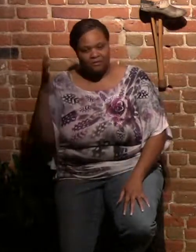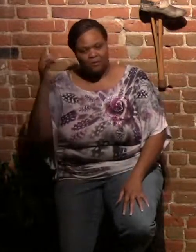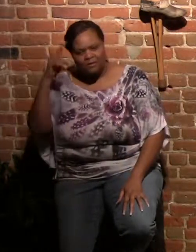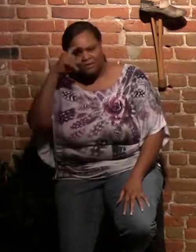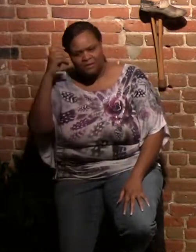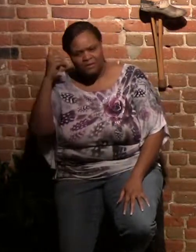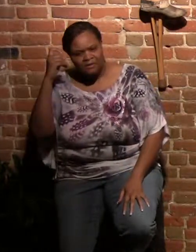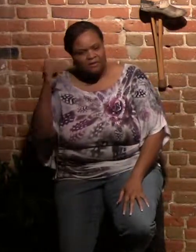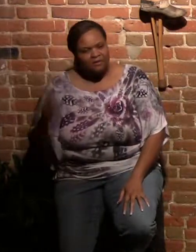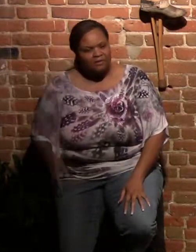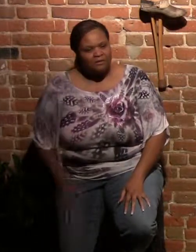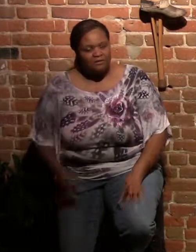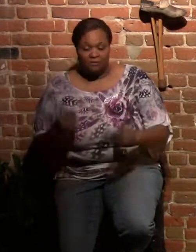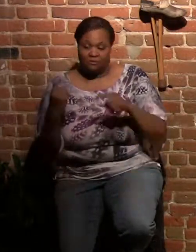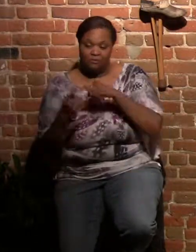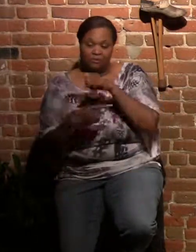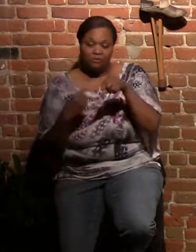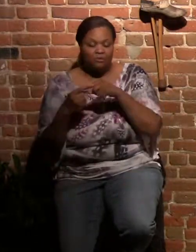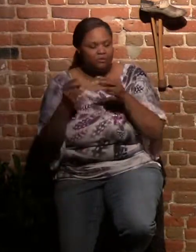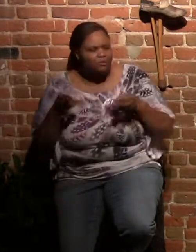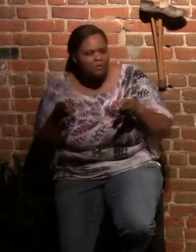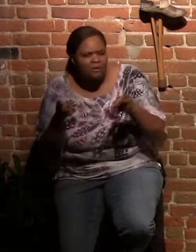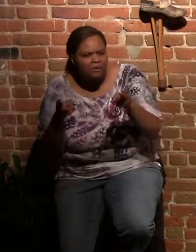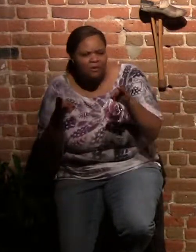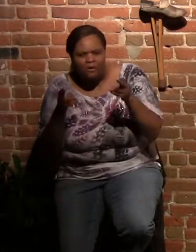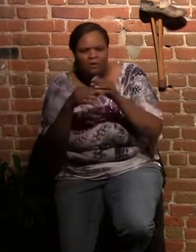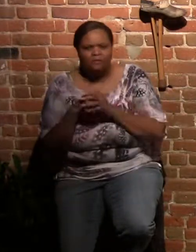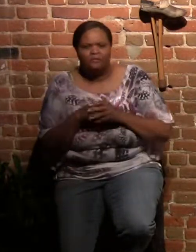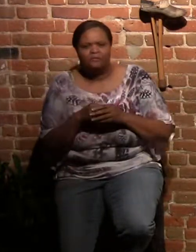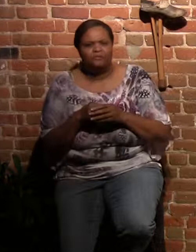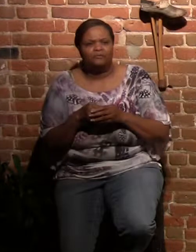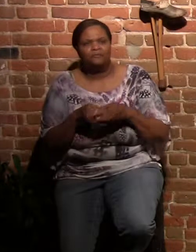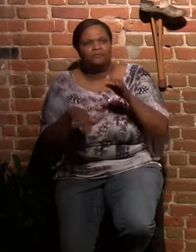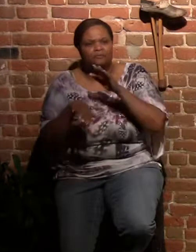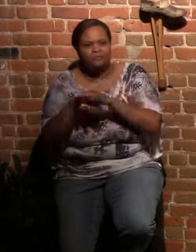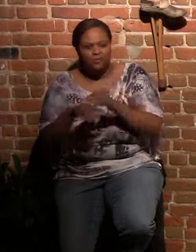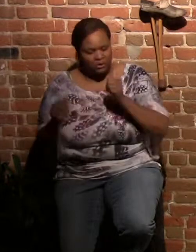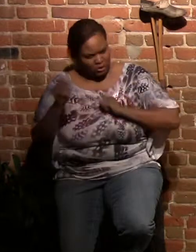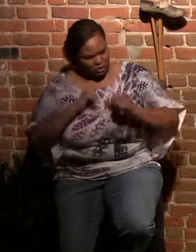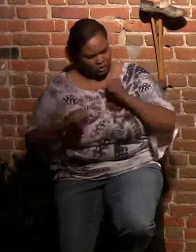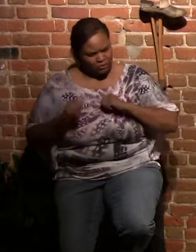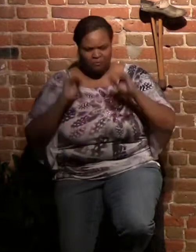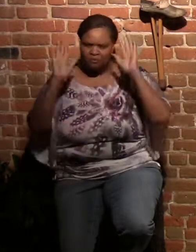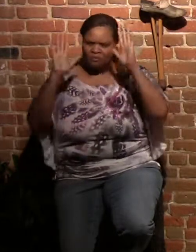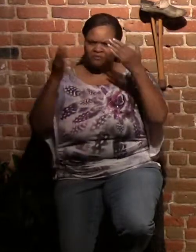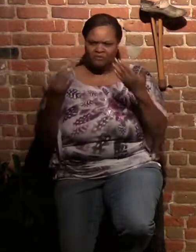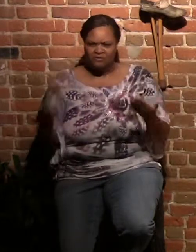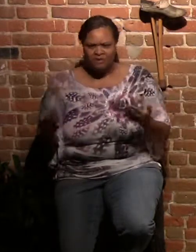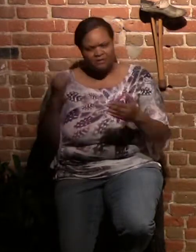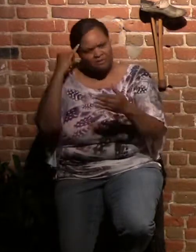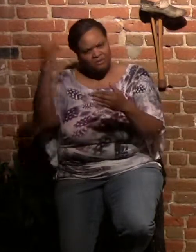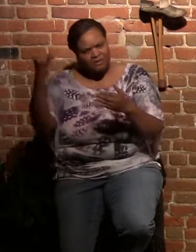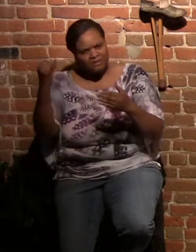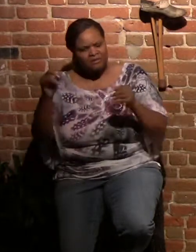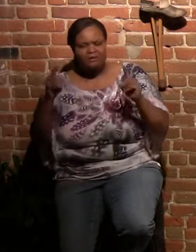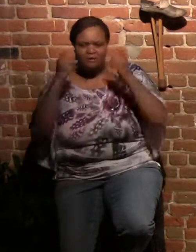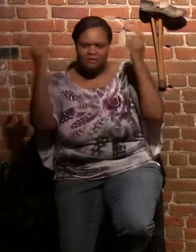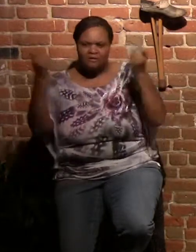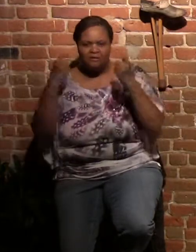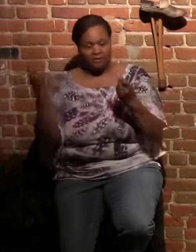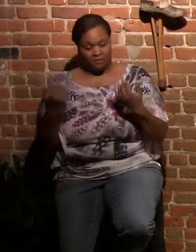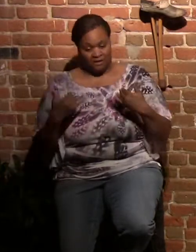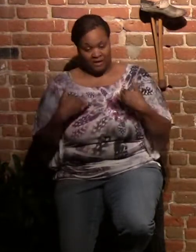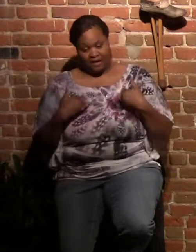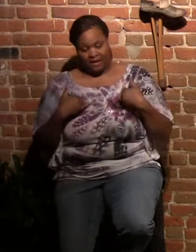Because, well, when you're in a rush and you're putting on a festival, the wonderful thing about Imagination Celebration is we always